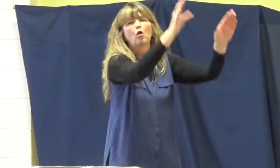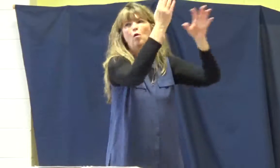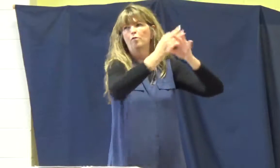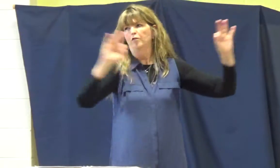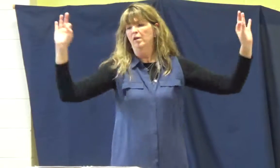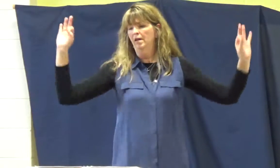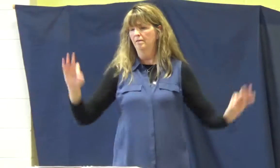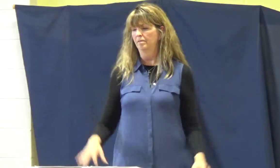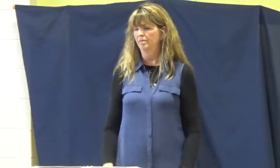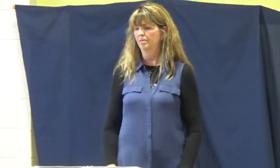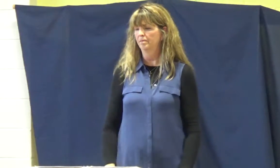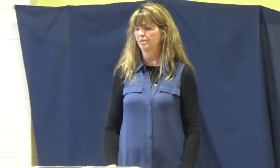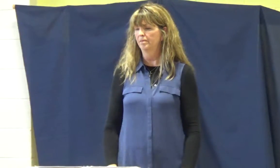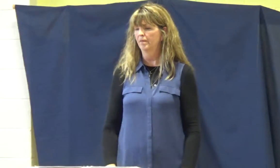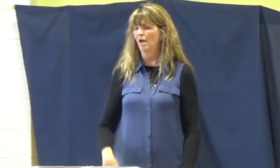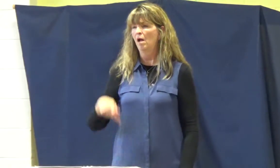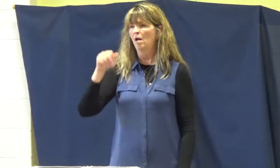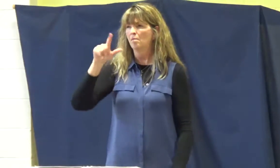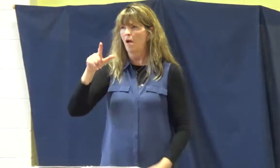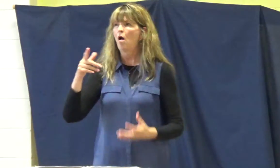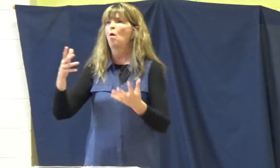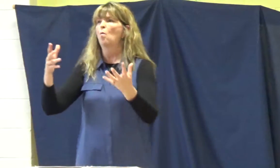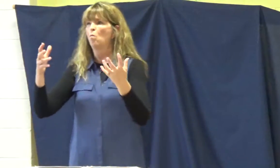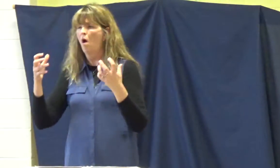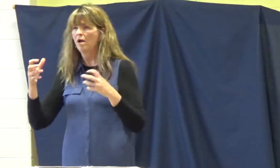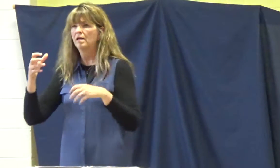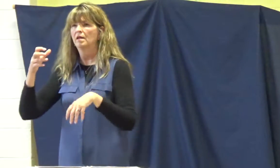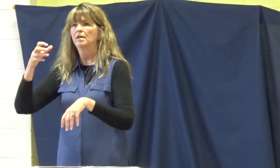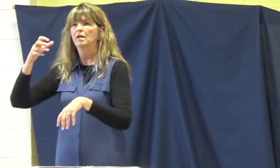intentionally allow Onesimus to go free.